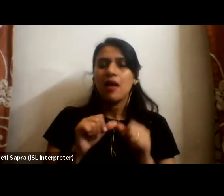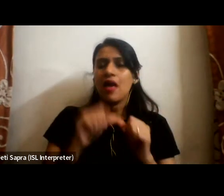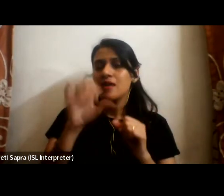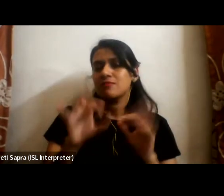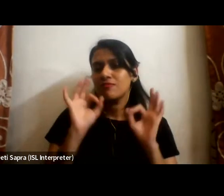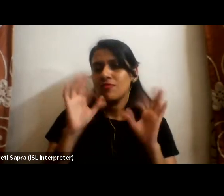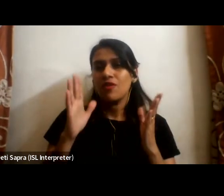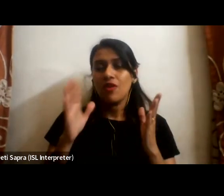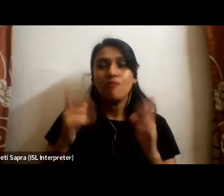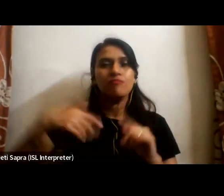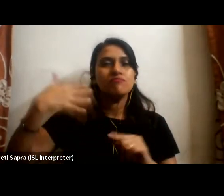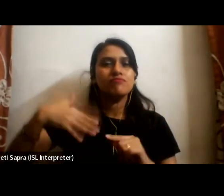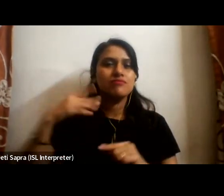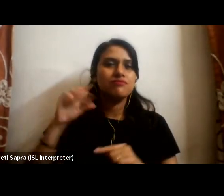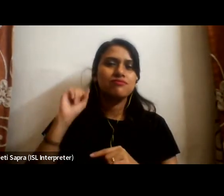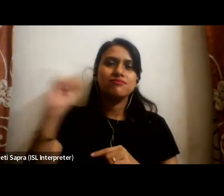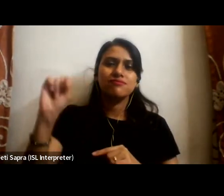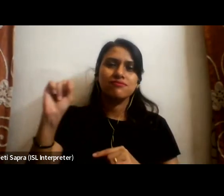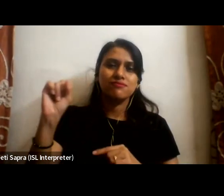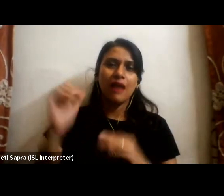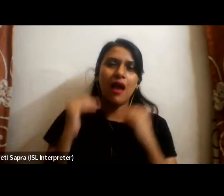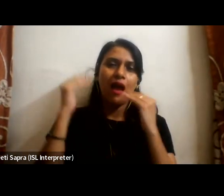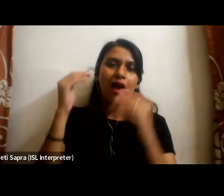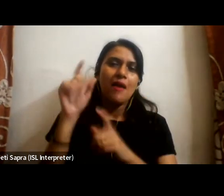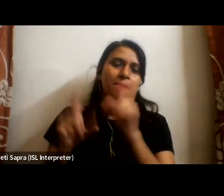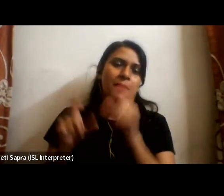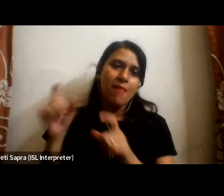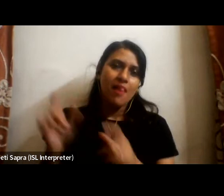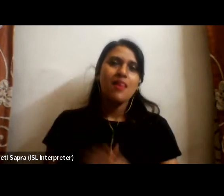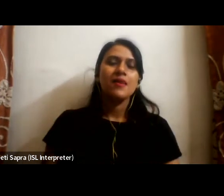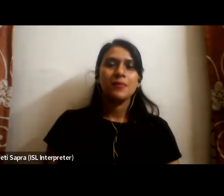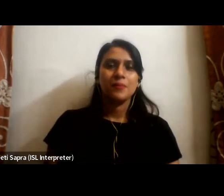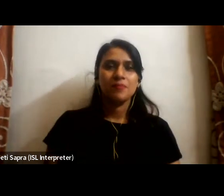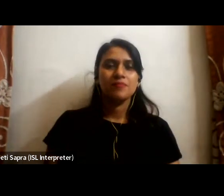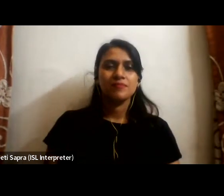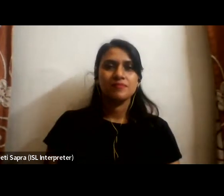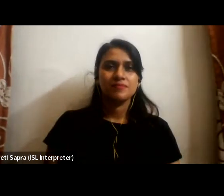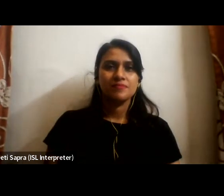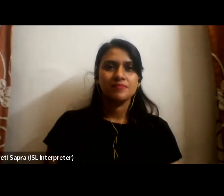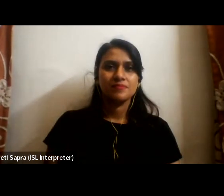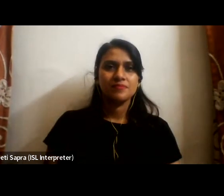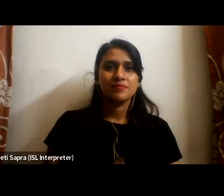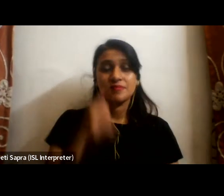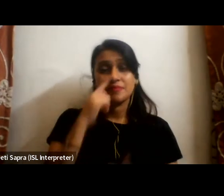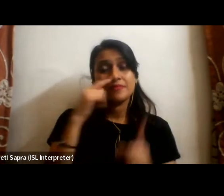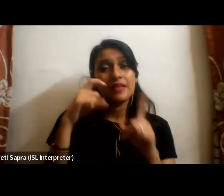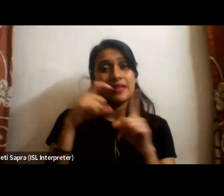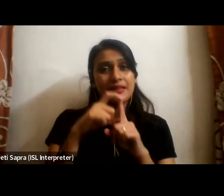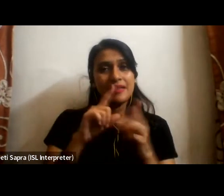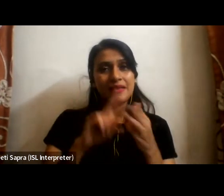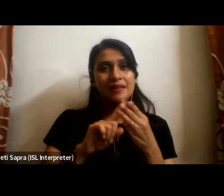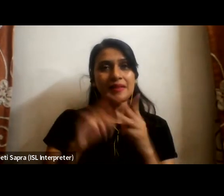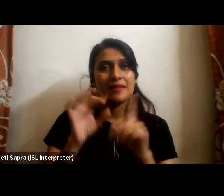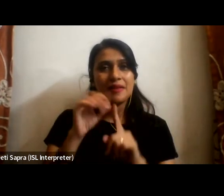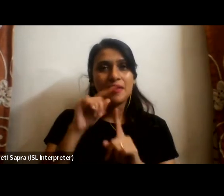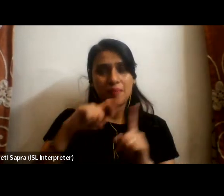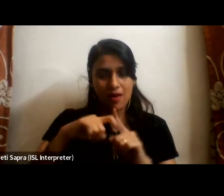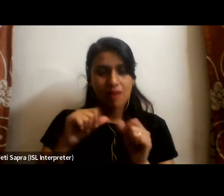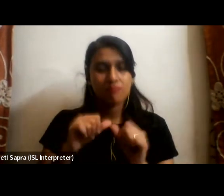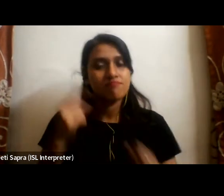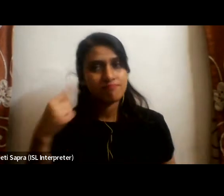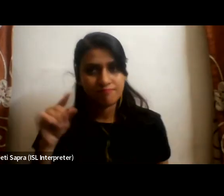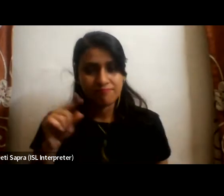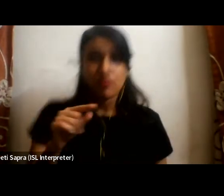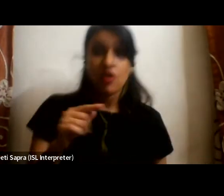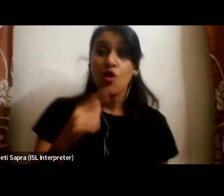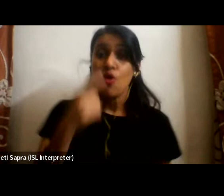people's system in any case. Right. Now, to explore the human angle that